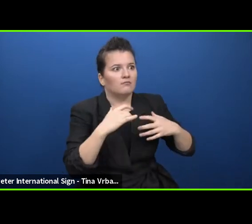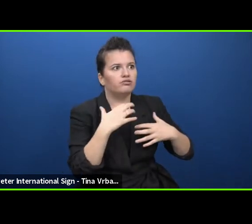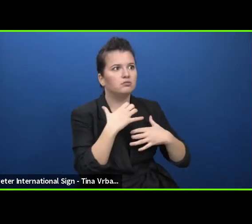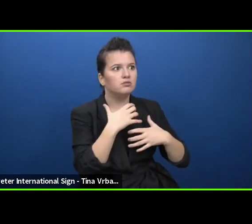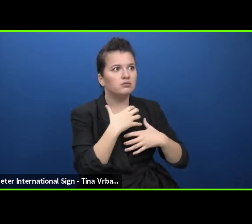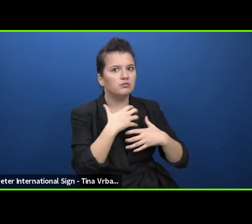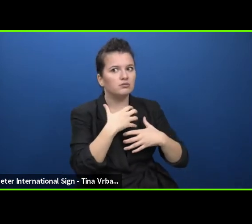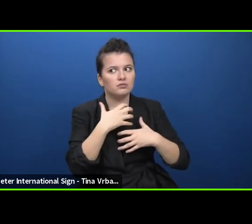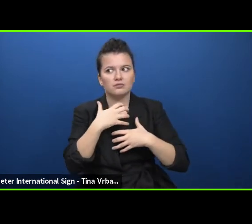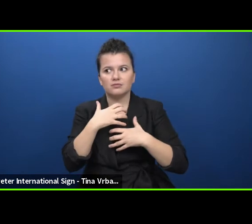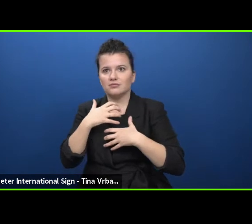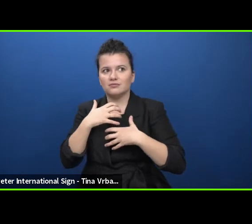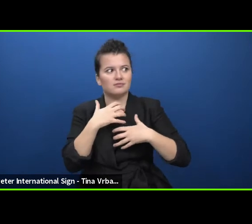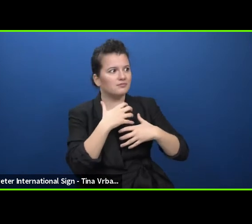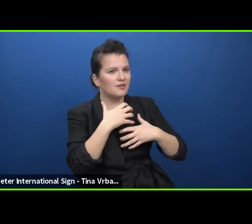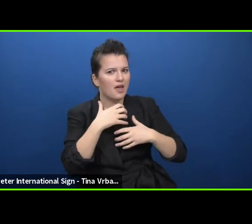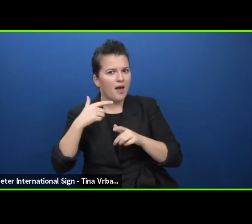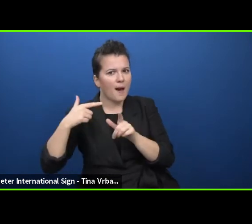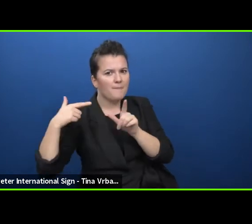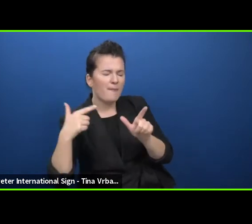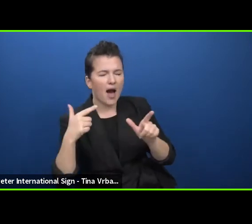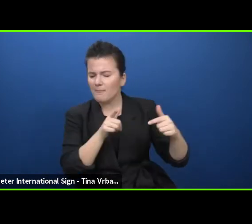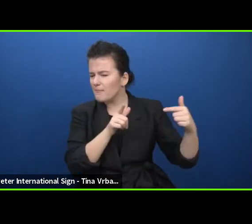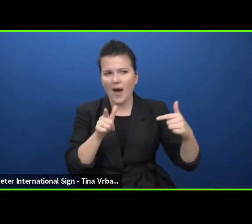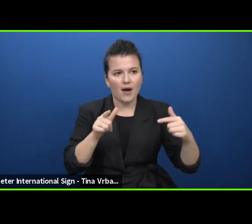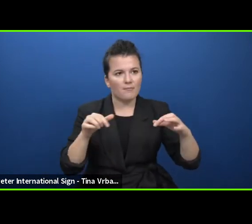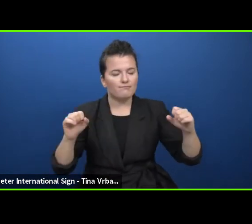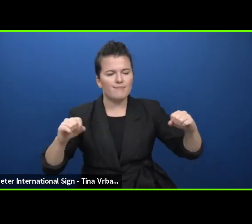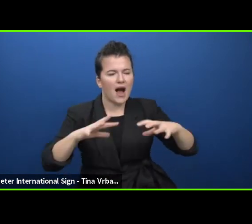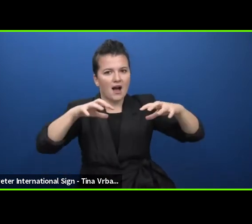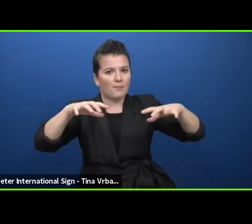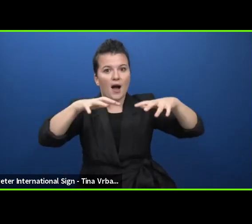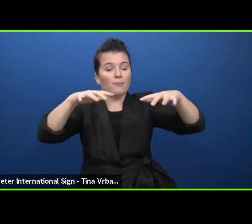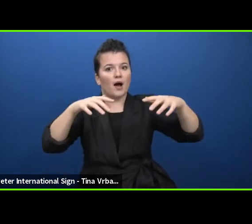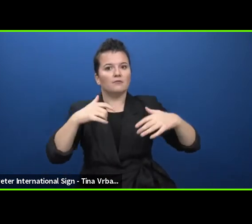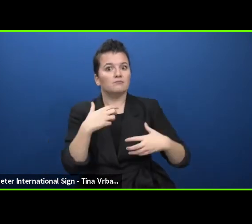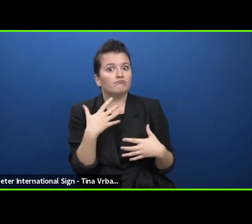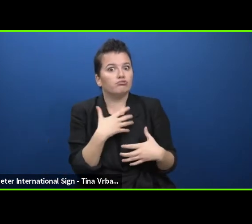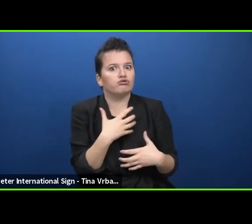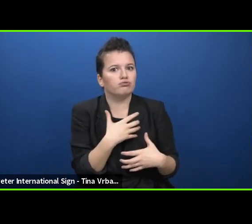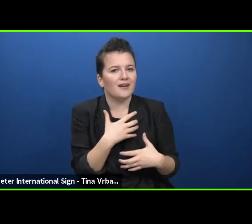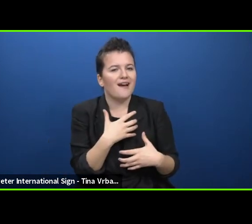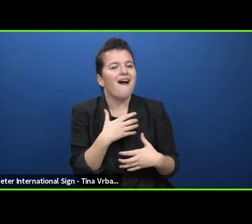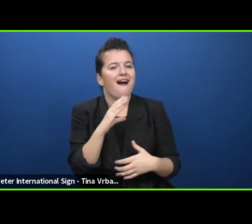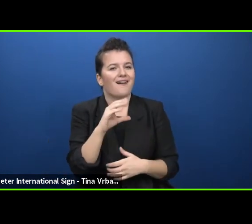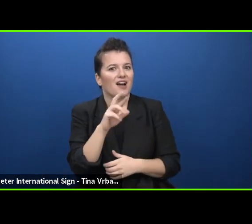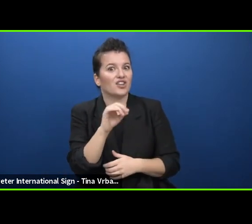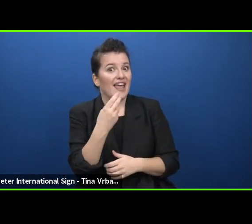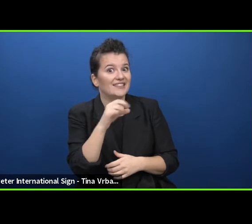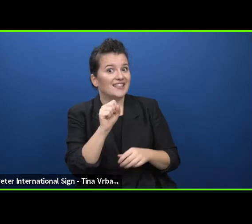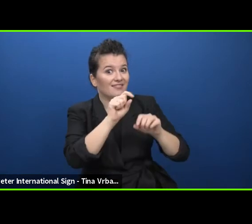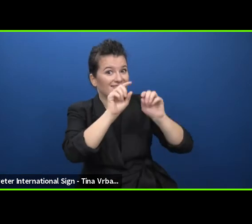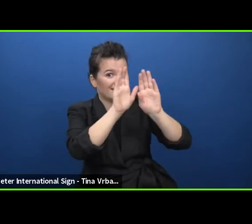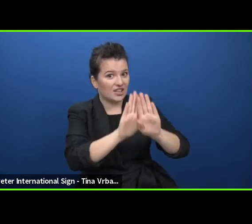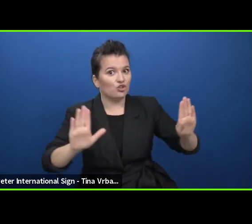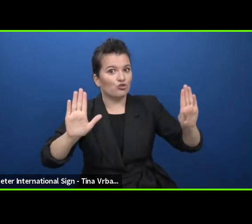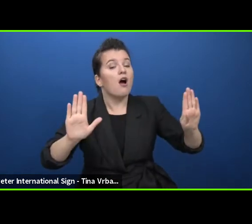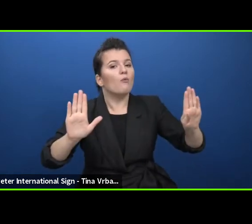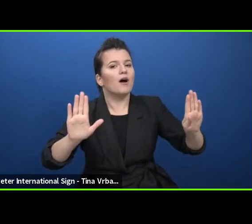Guns by the bedside, barbed wires and mind guards. A theater with only one seat.